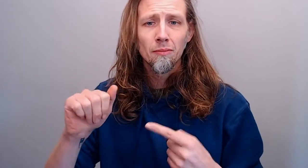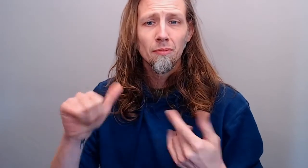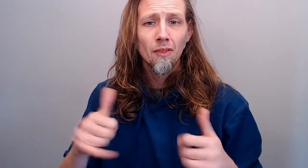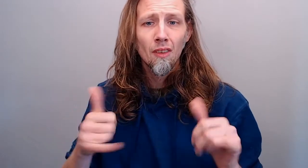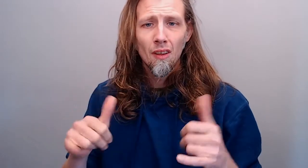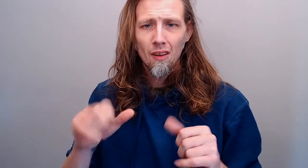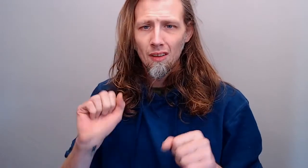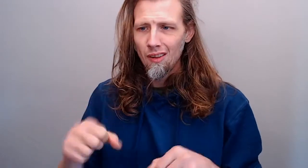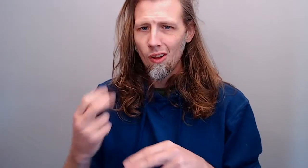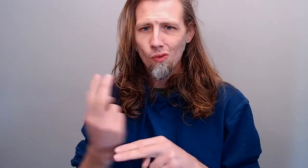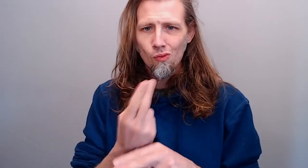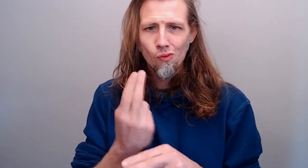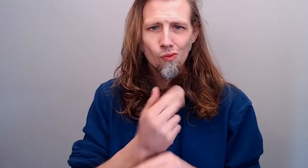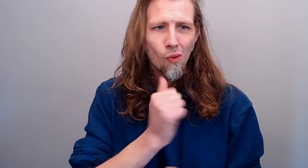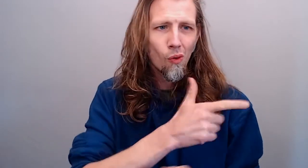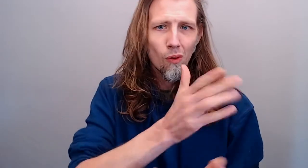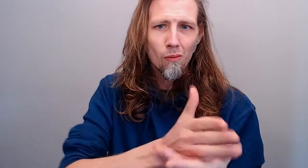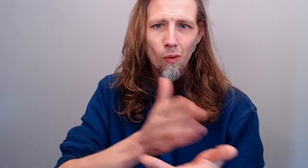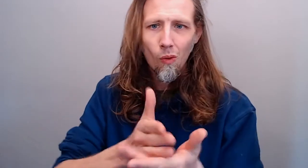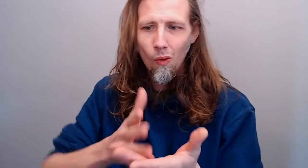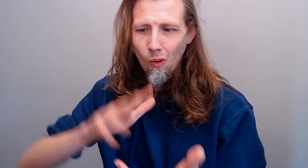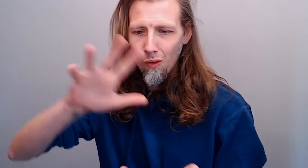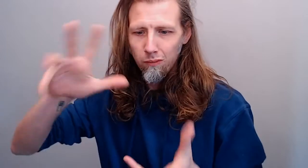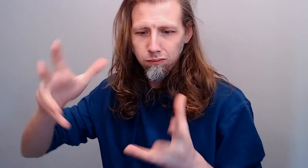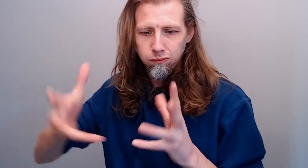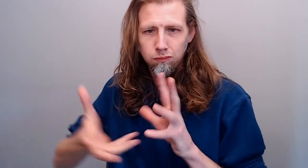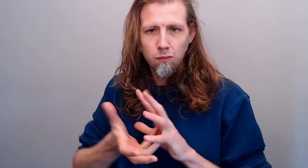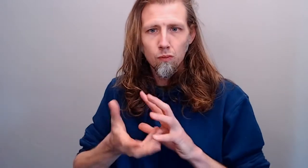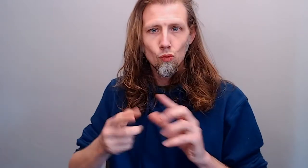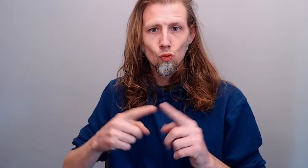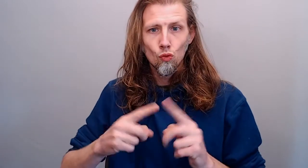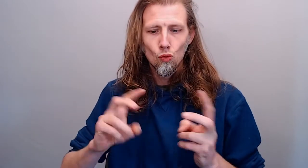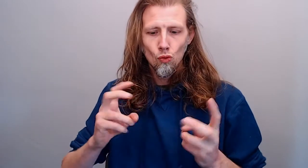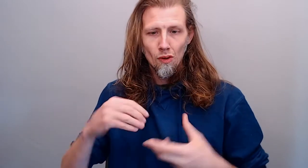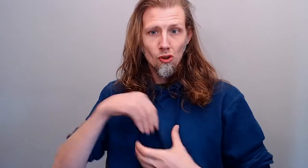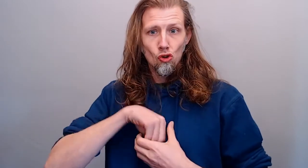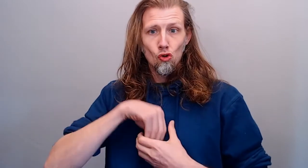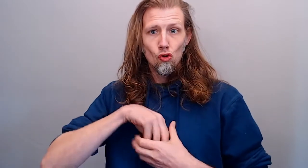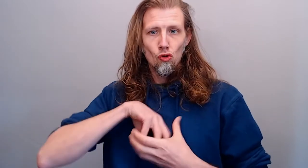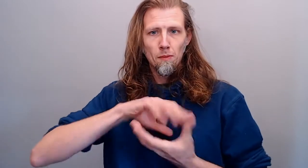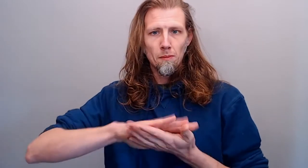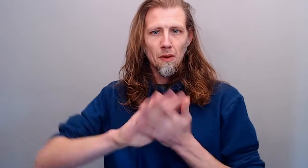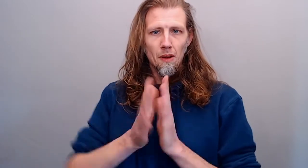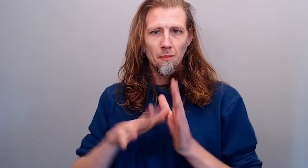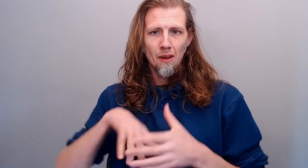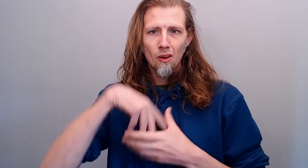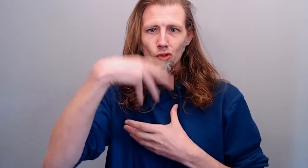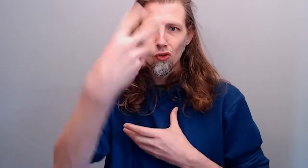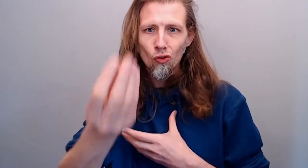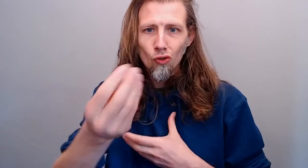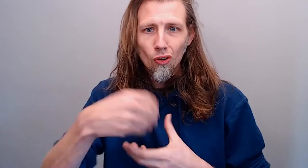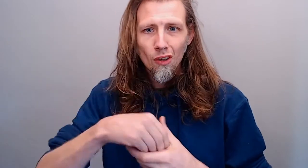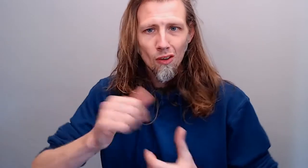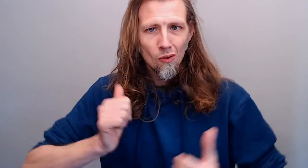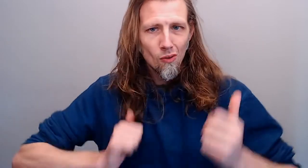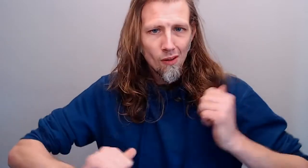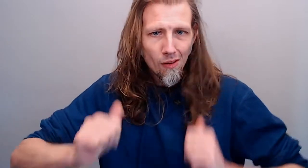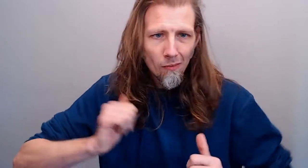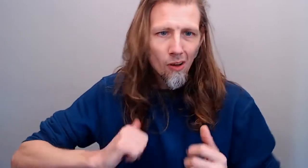these components, process them internally, and then represent their understanding of them externally through actions